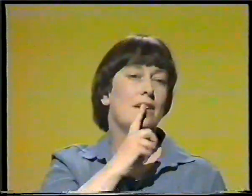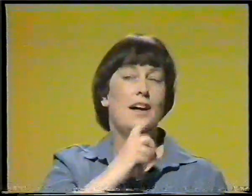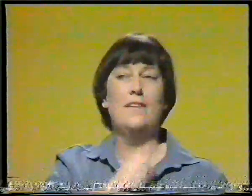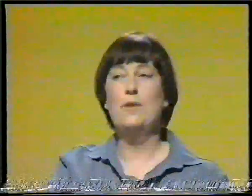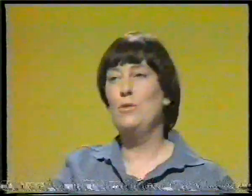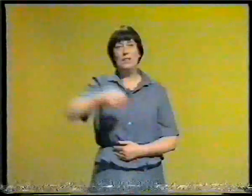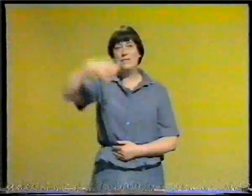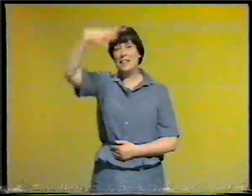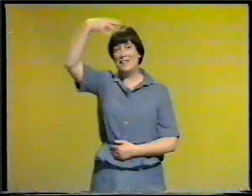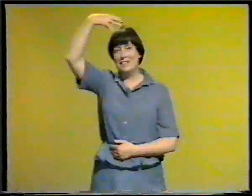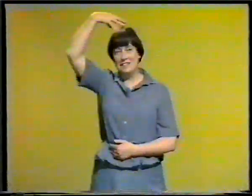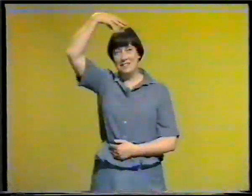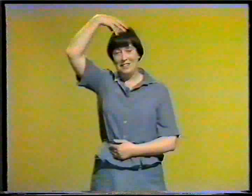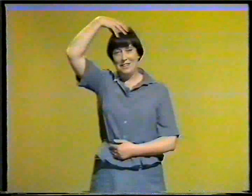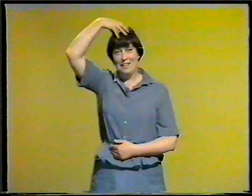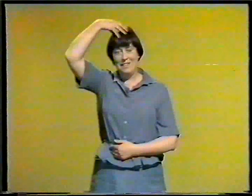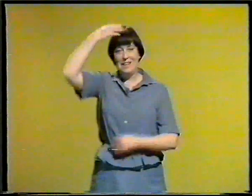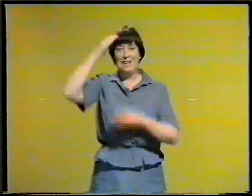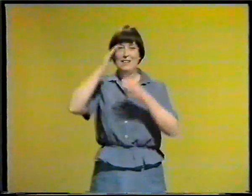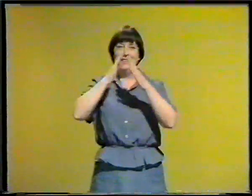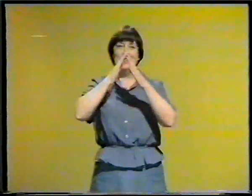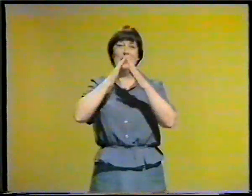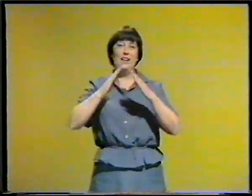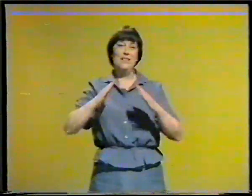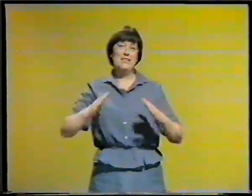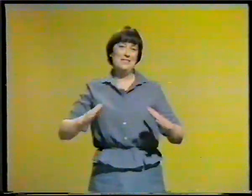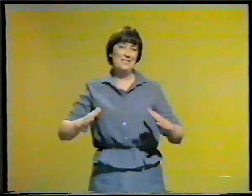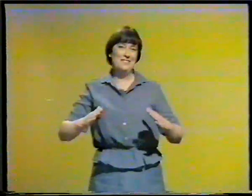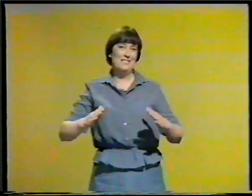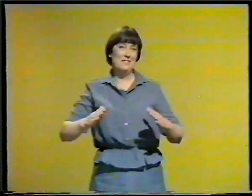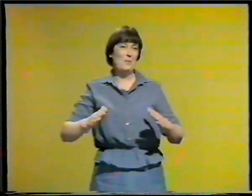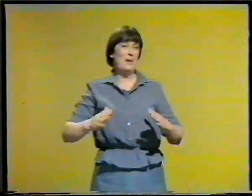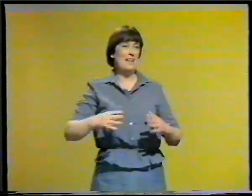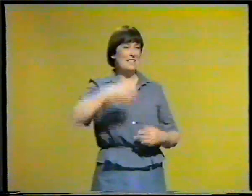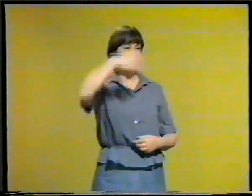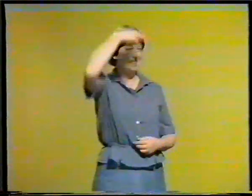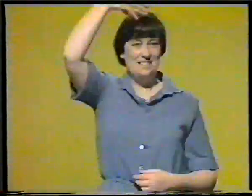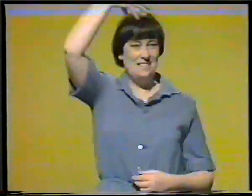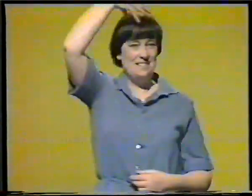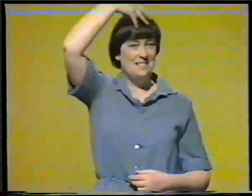And they all live together in the castle or the palace.